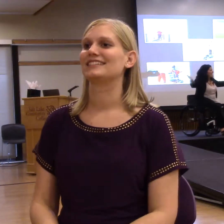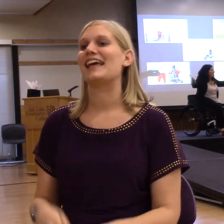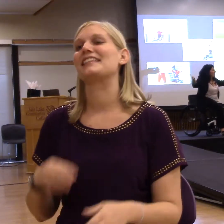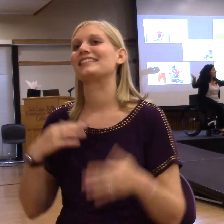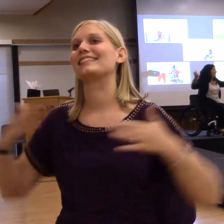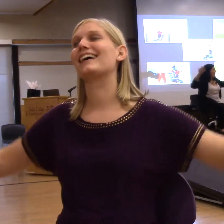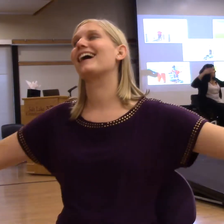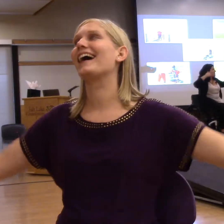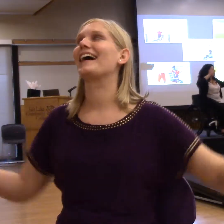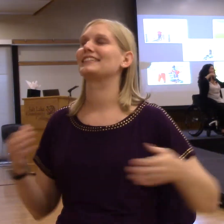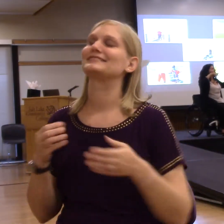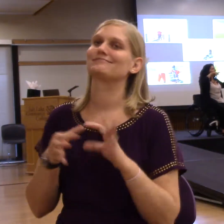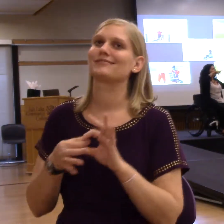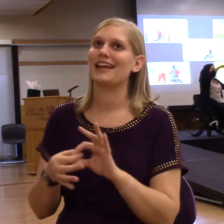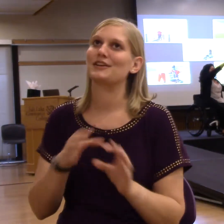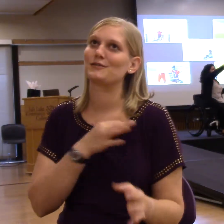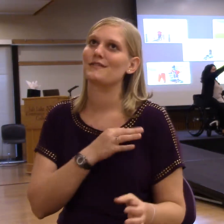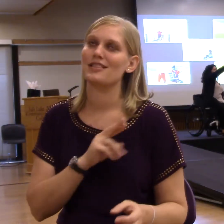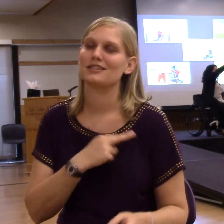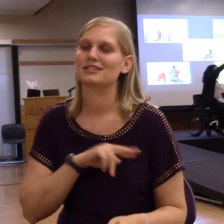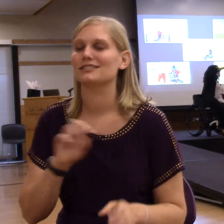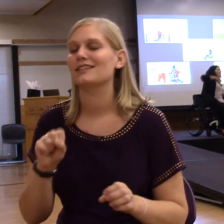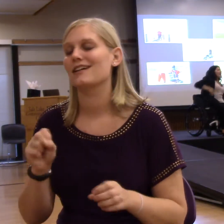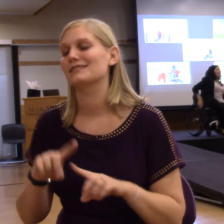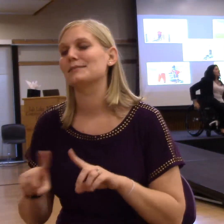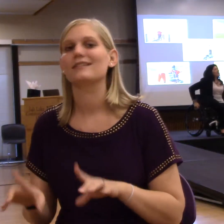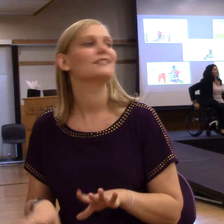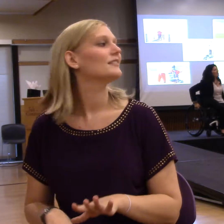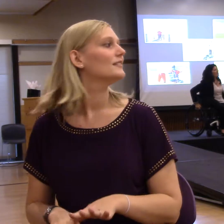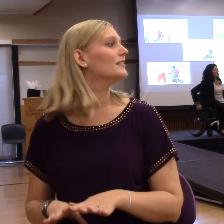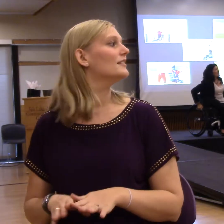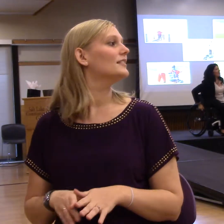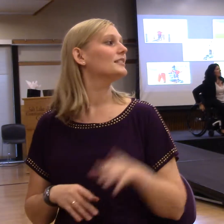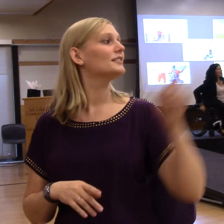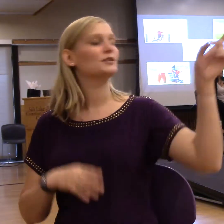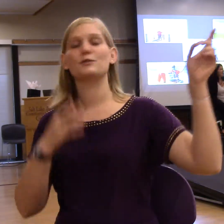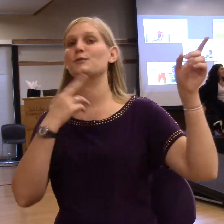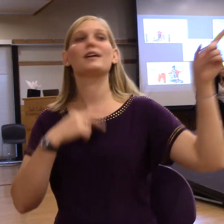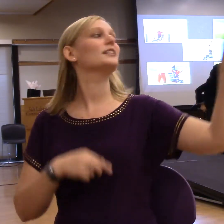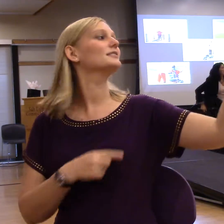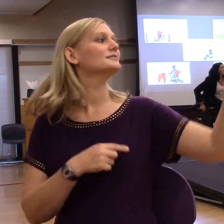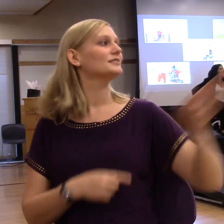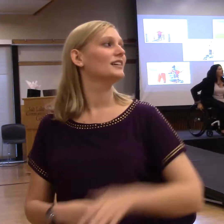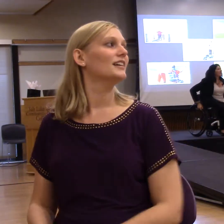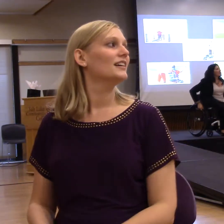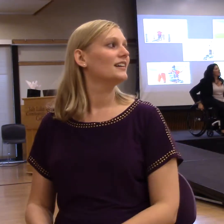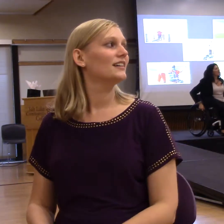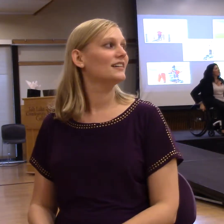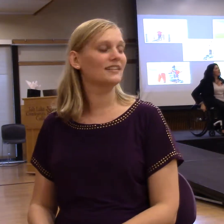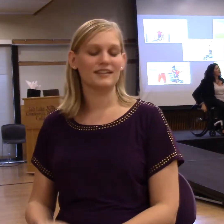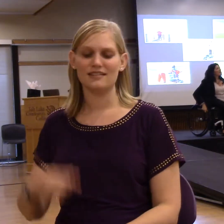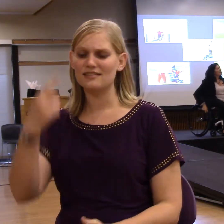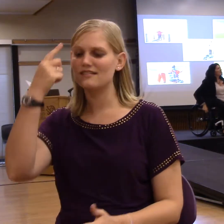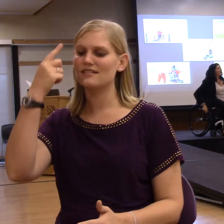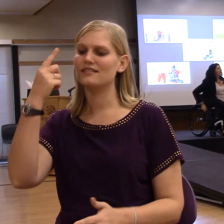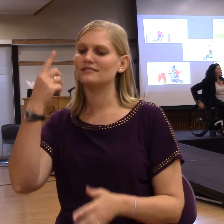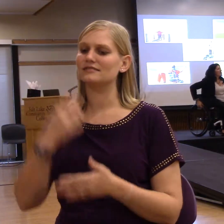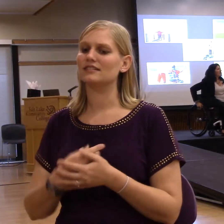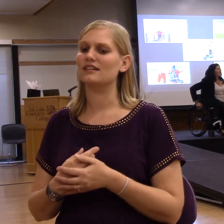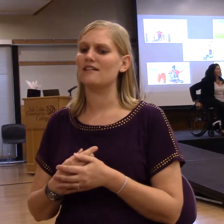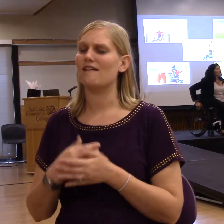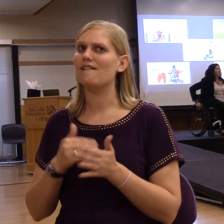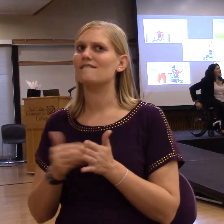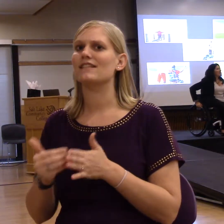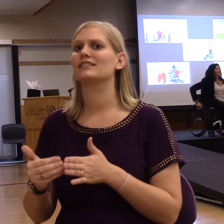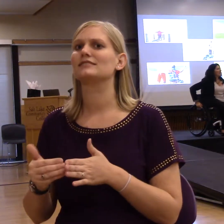religious connotations. I don't disagree. Yes, red shirt in the back. I just think, I think